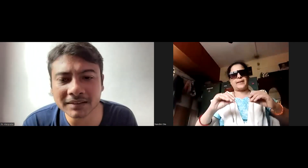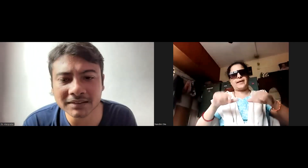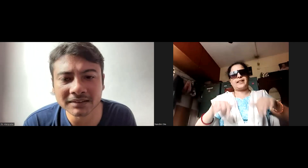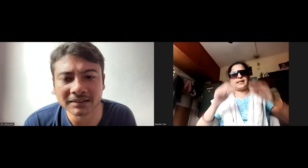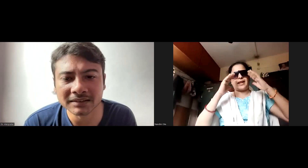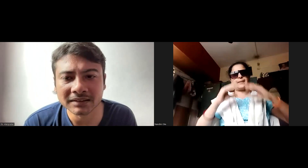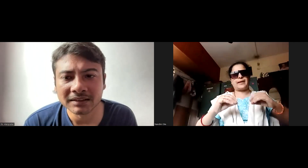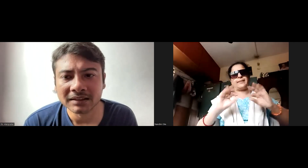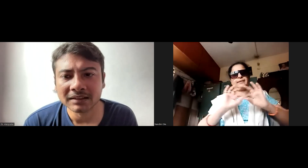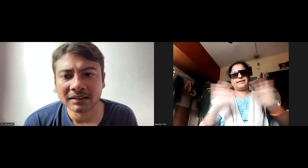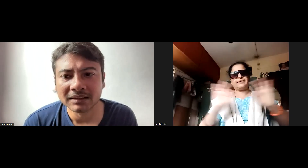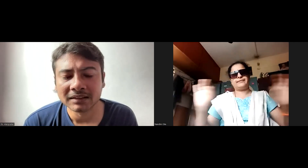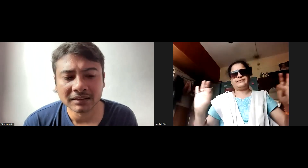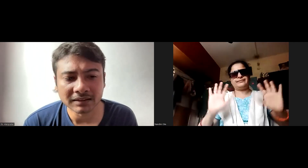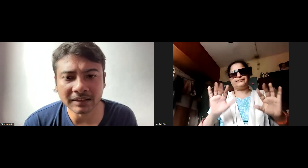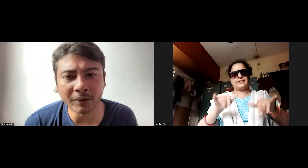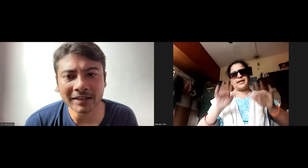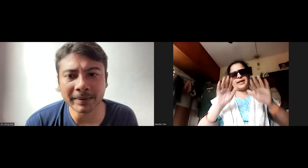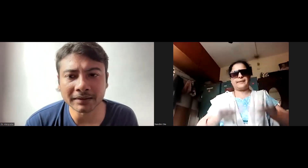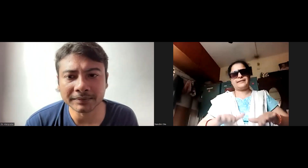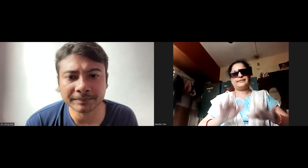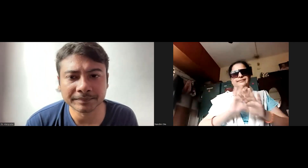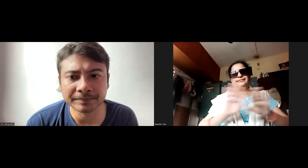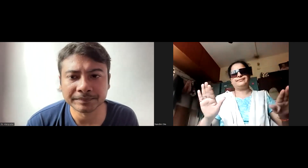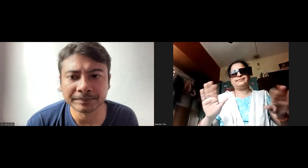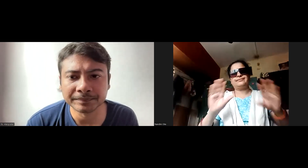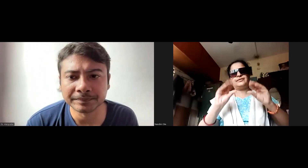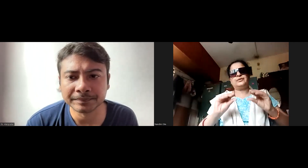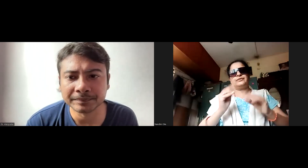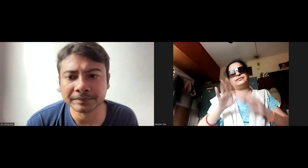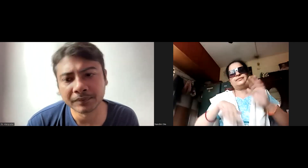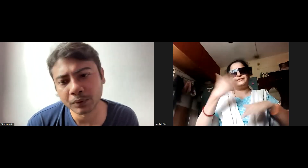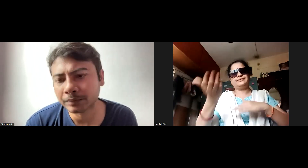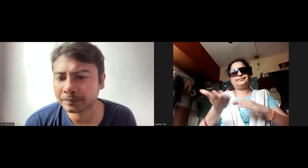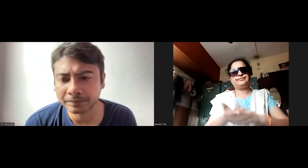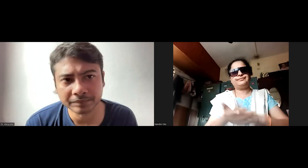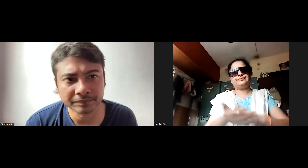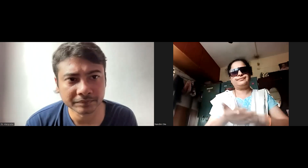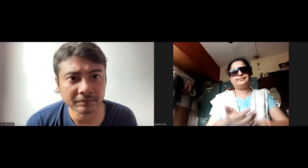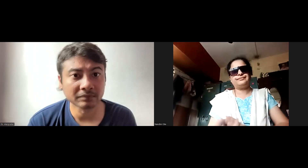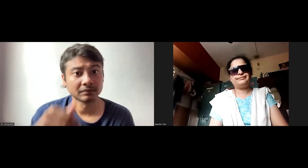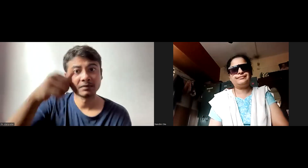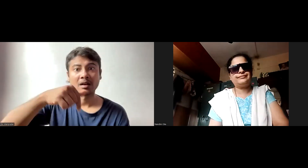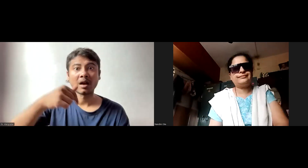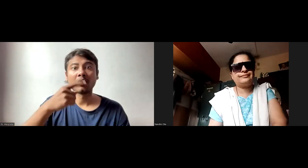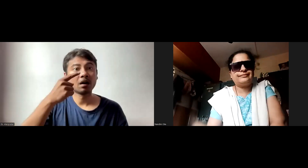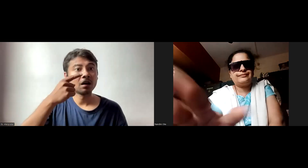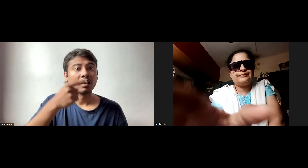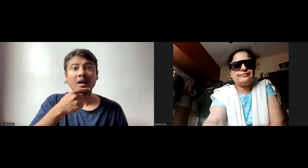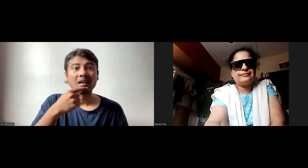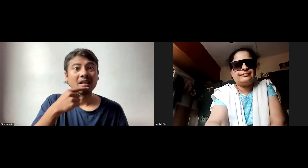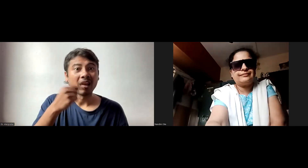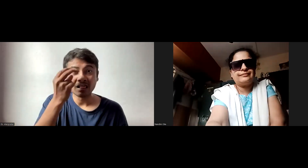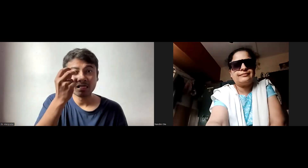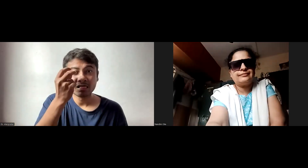Conjunctivitis. Yeah, yeah. It's quite prevalent Now it nowadays. is better. Okay, fine. So thank you so